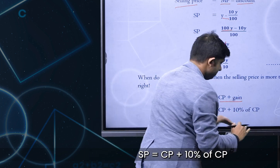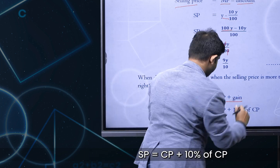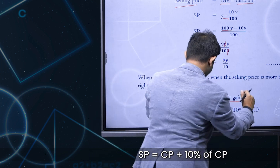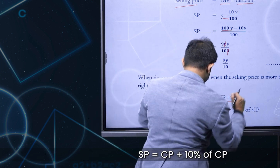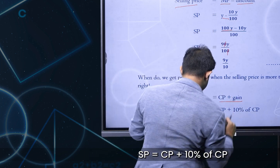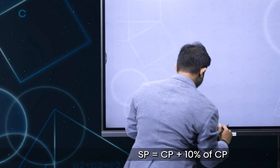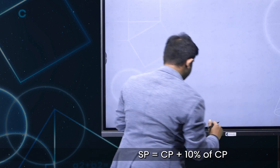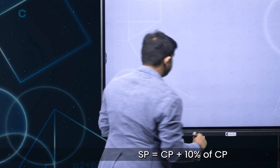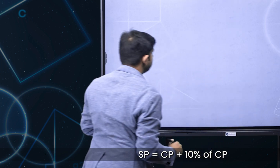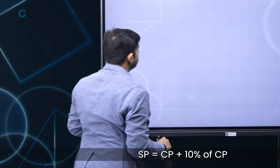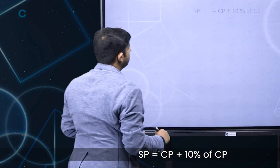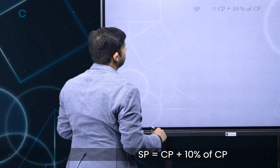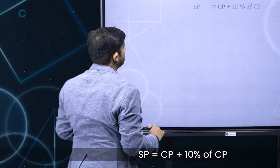plus 10% of cost price.